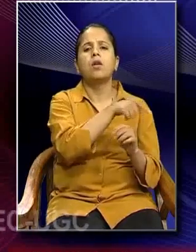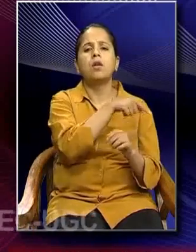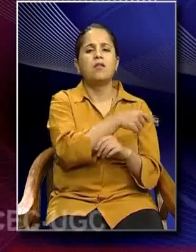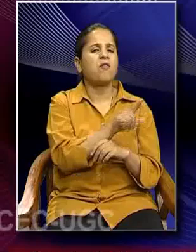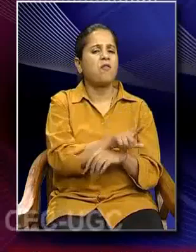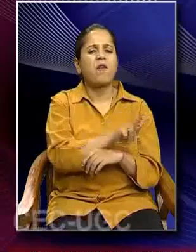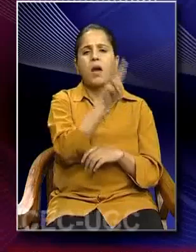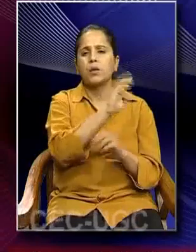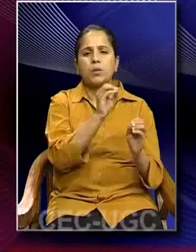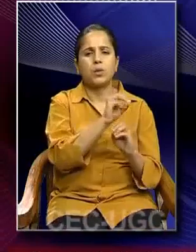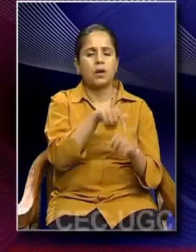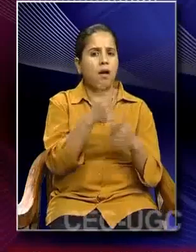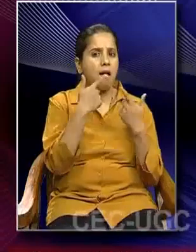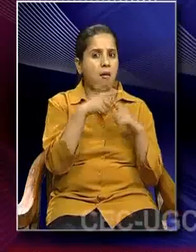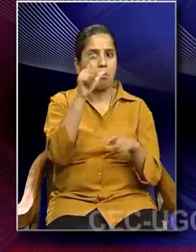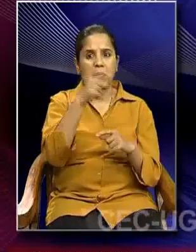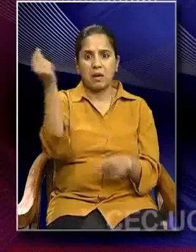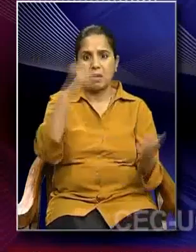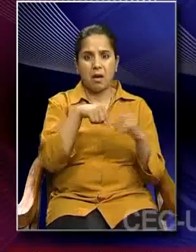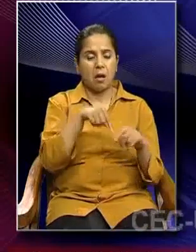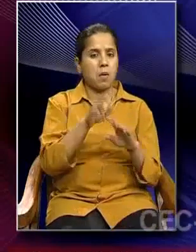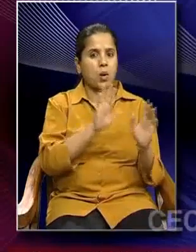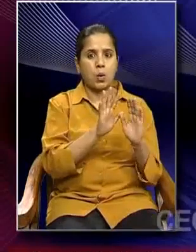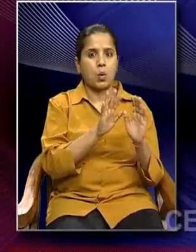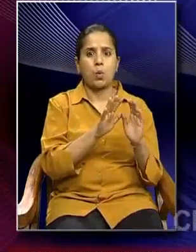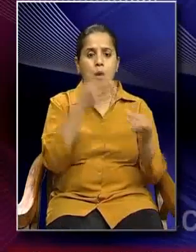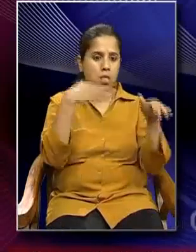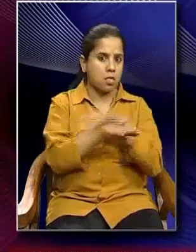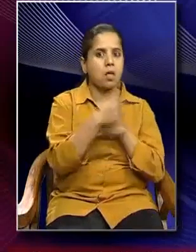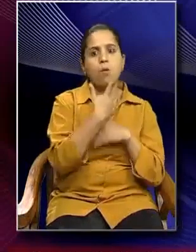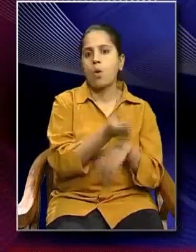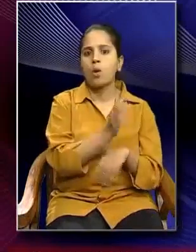valuable today to allow immigration unchecked in their borders.